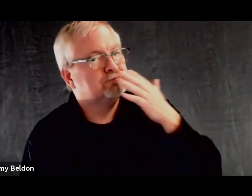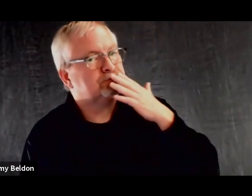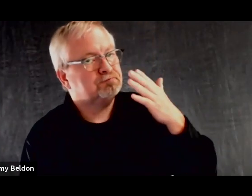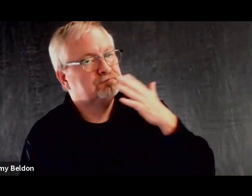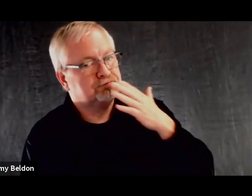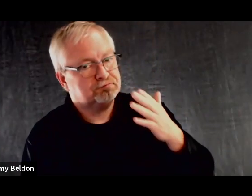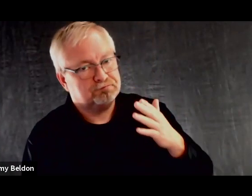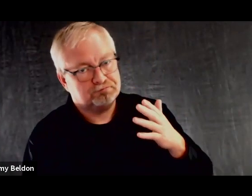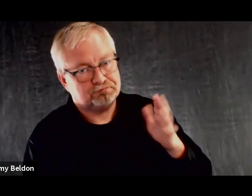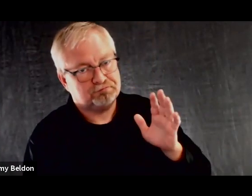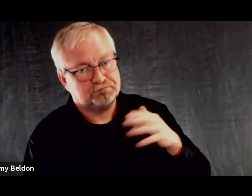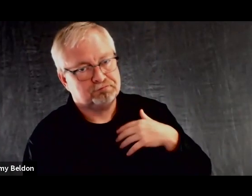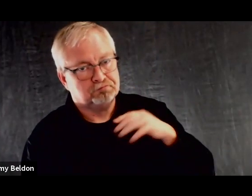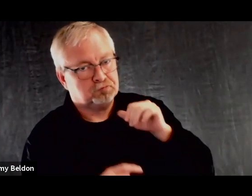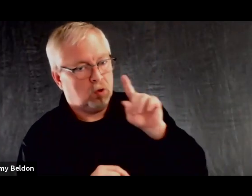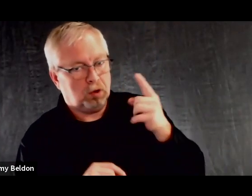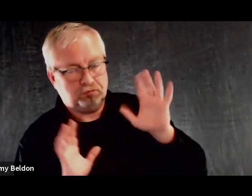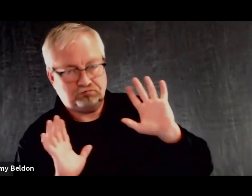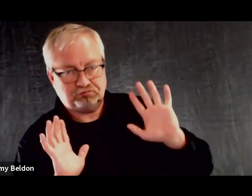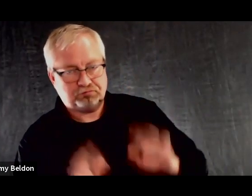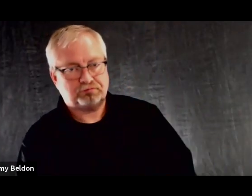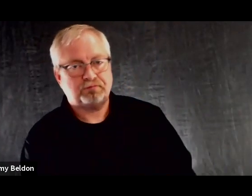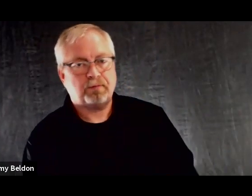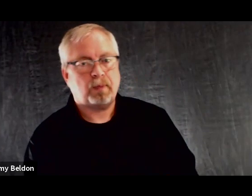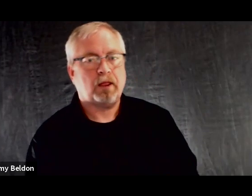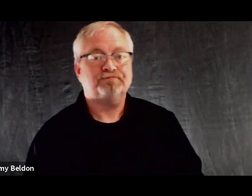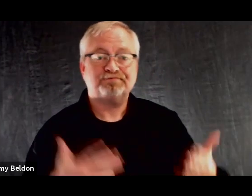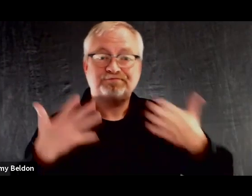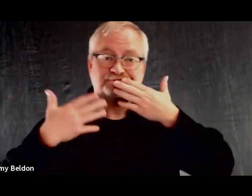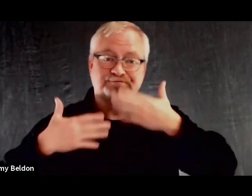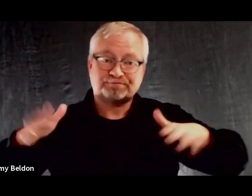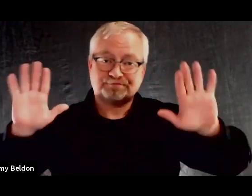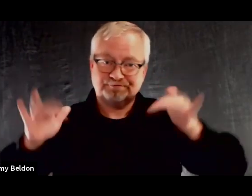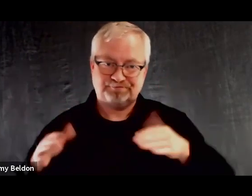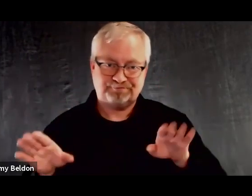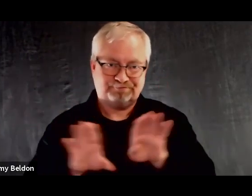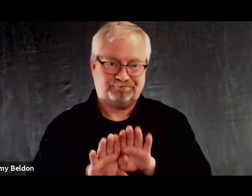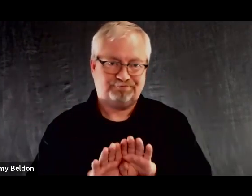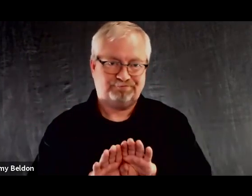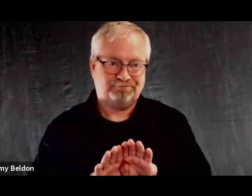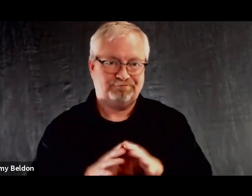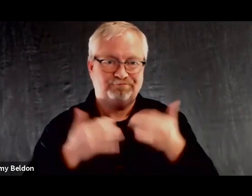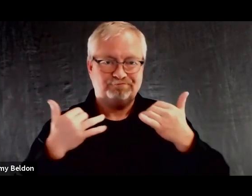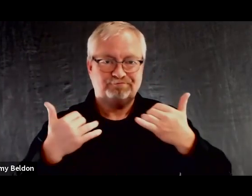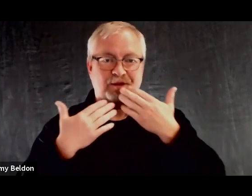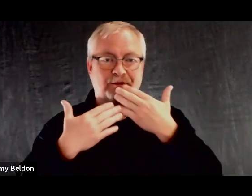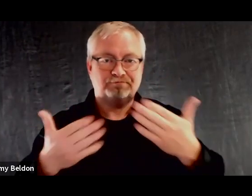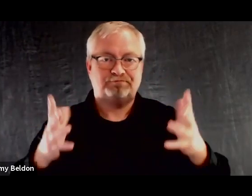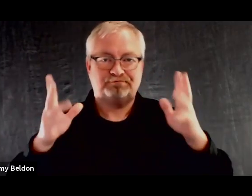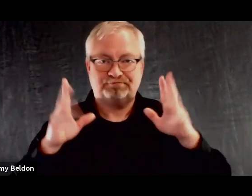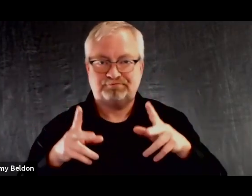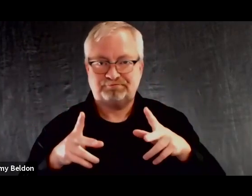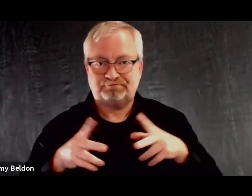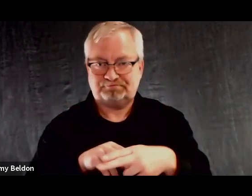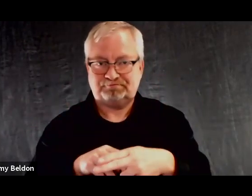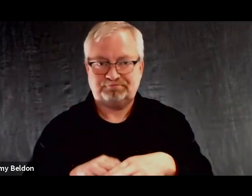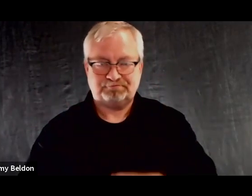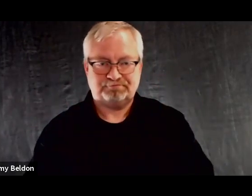Thank you, everybody. I think that concludes today's call. If you had a question. That was today's COVID-19